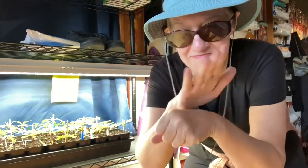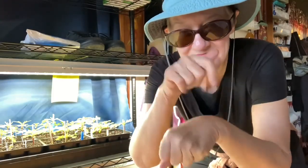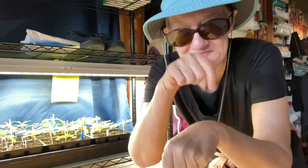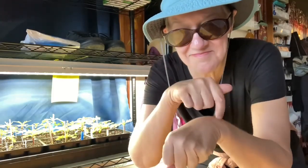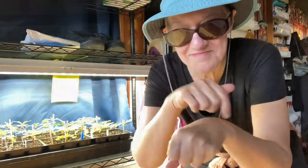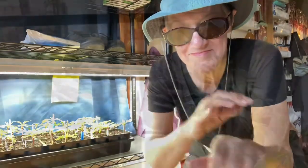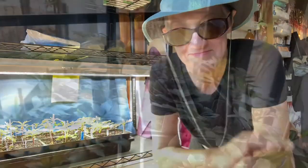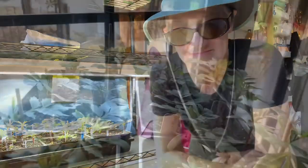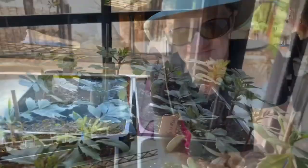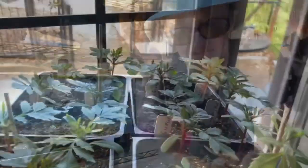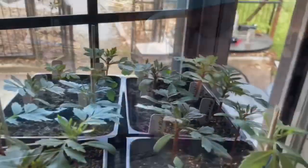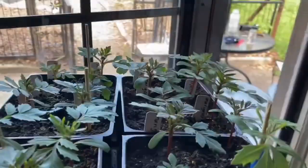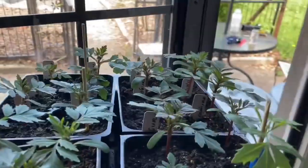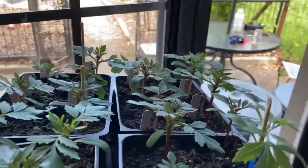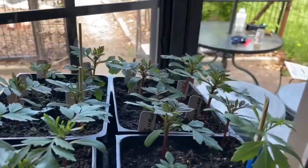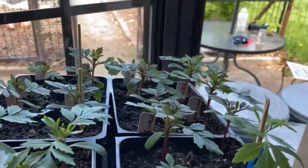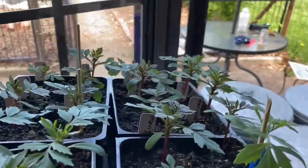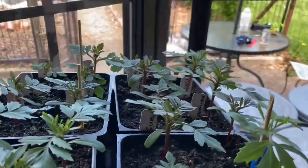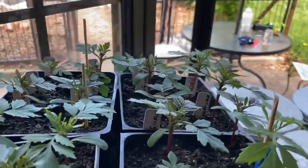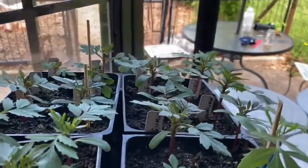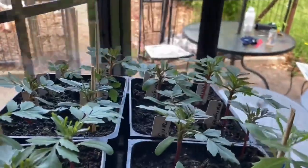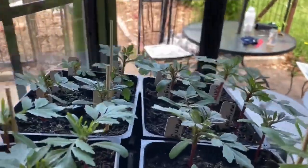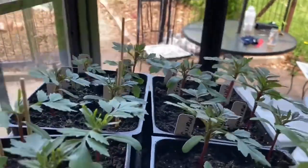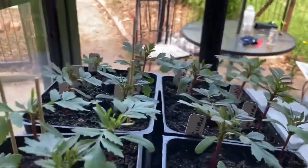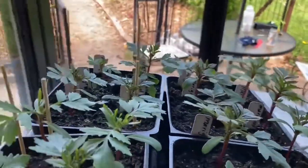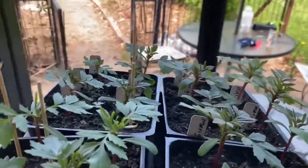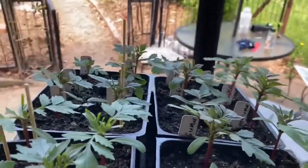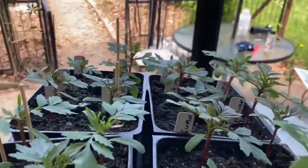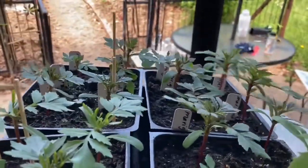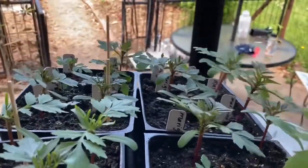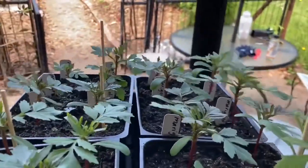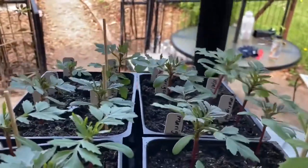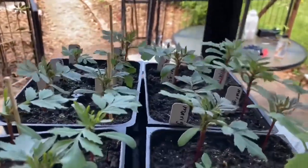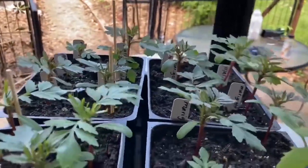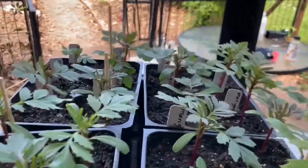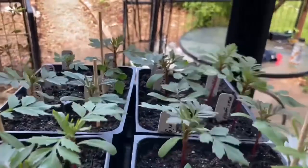4 hours, and the goal is outside full time.